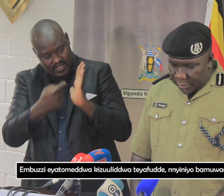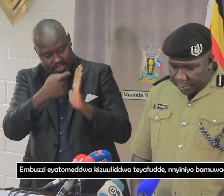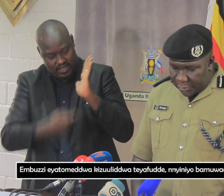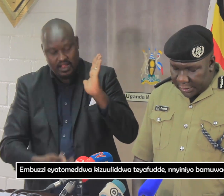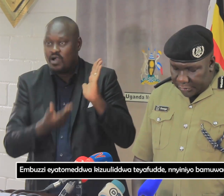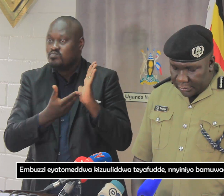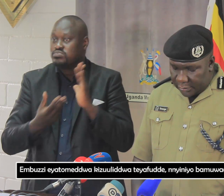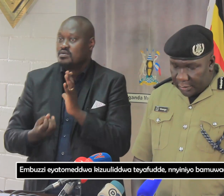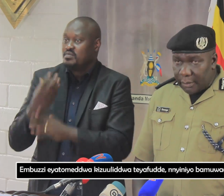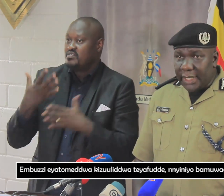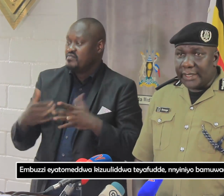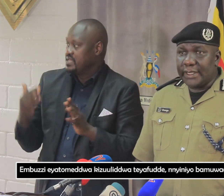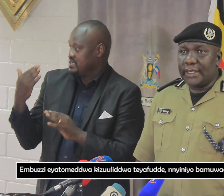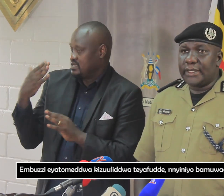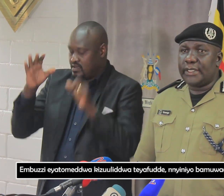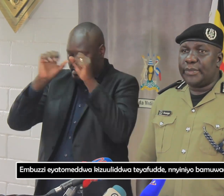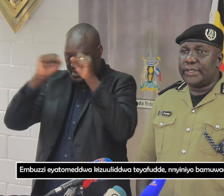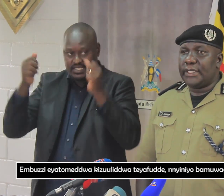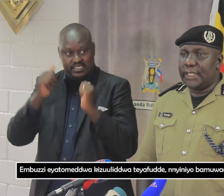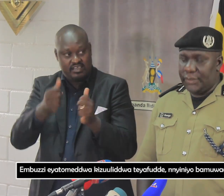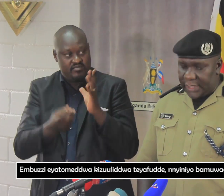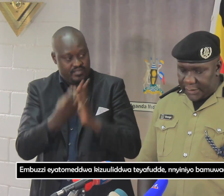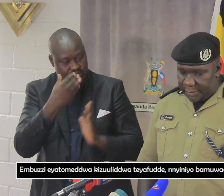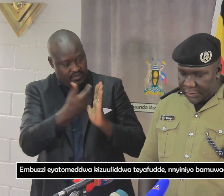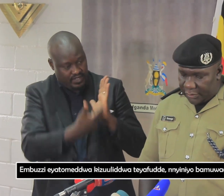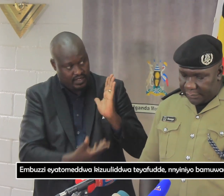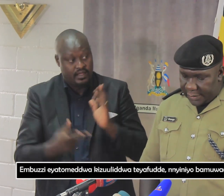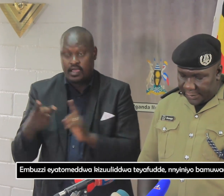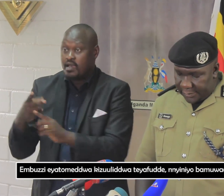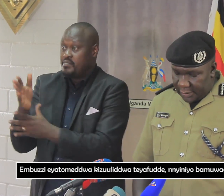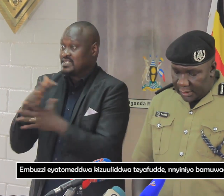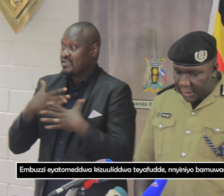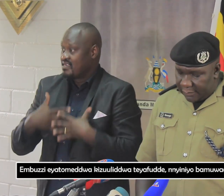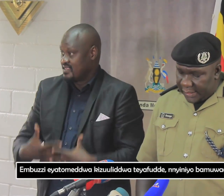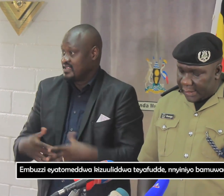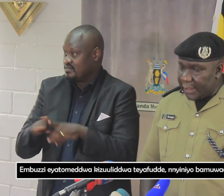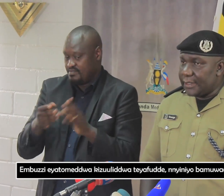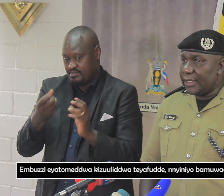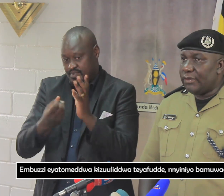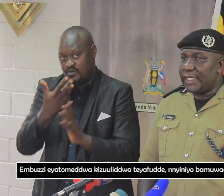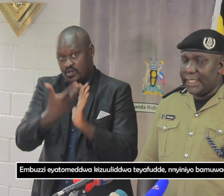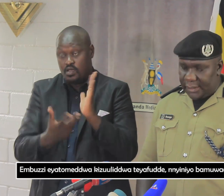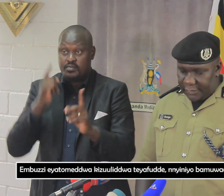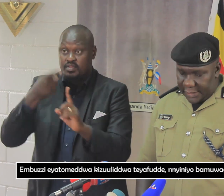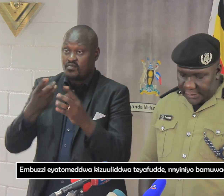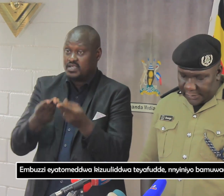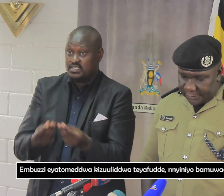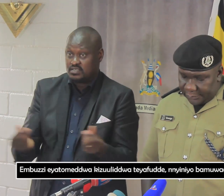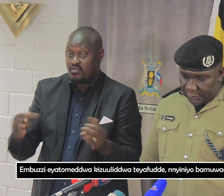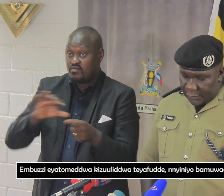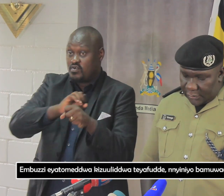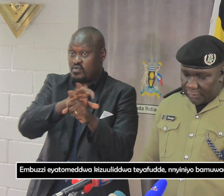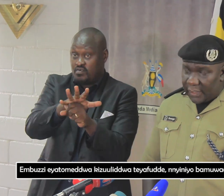that were brought out by His Excellency the President as well as the Minister of Health in the fight against the COVID-19